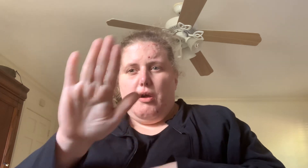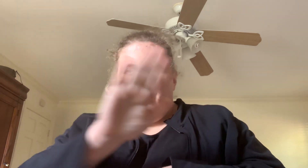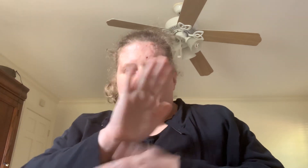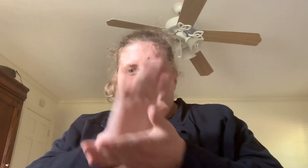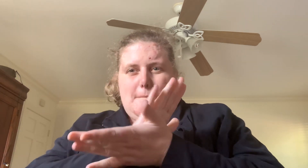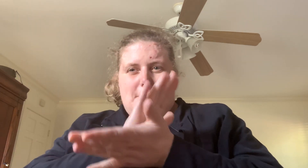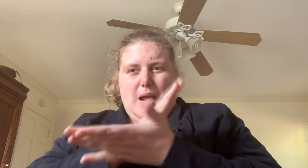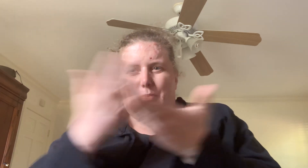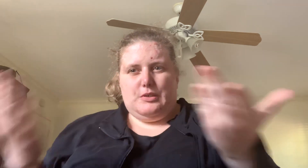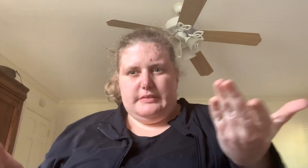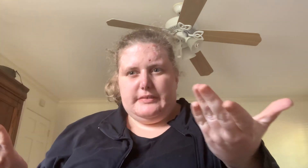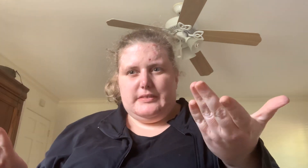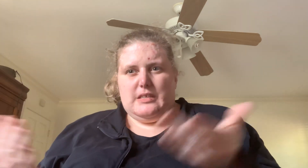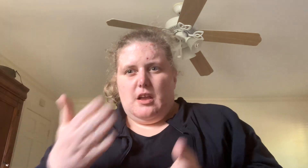more sense to you.